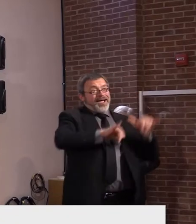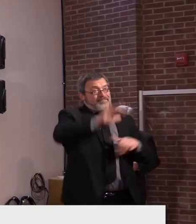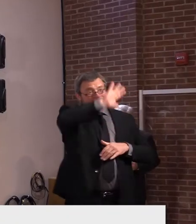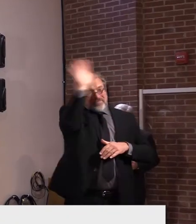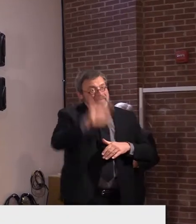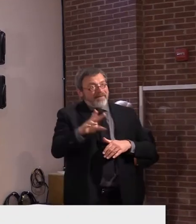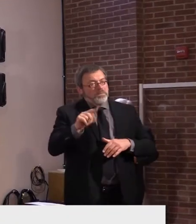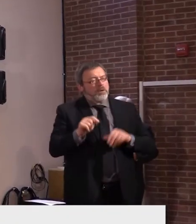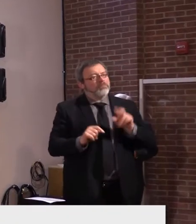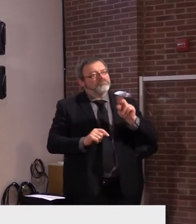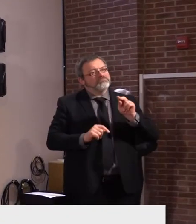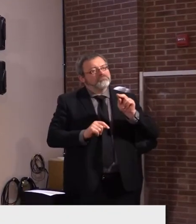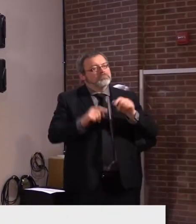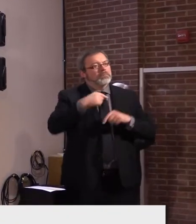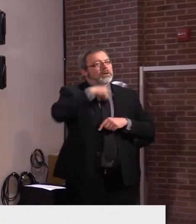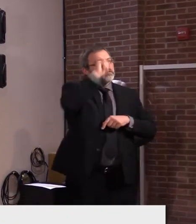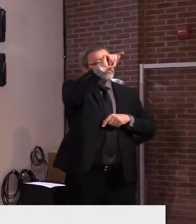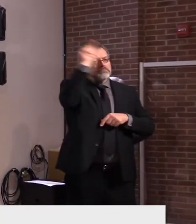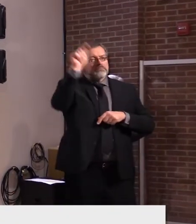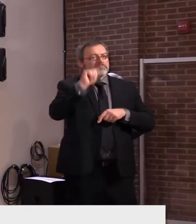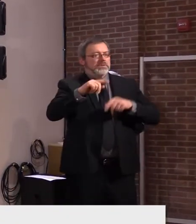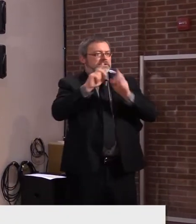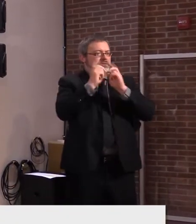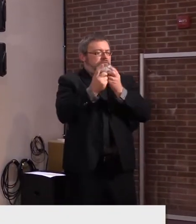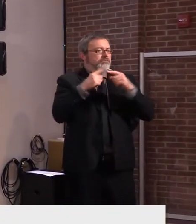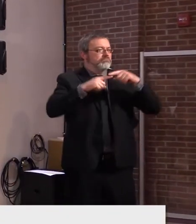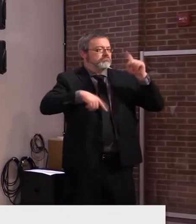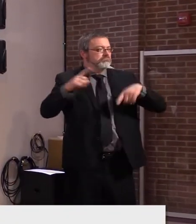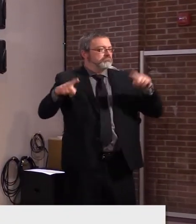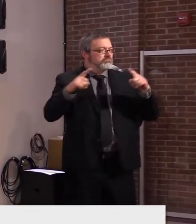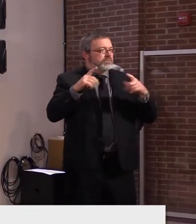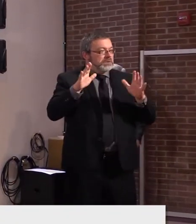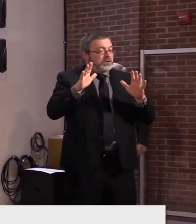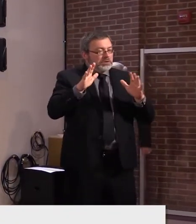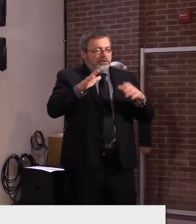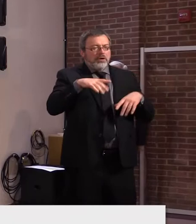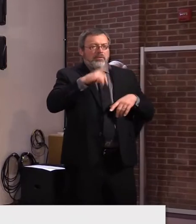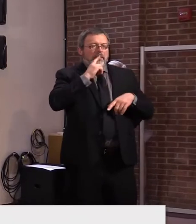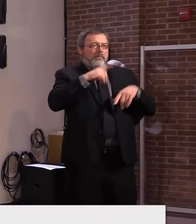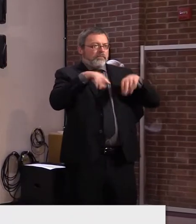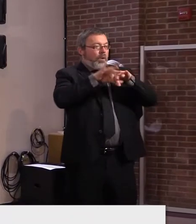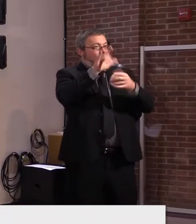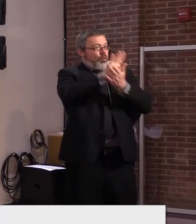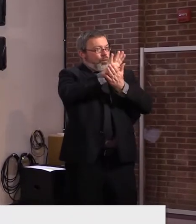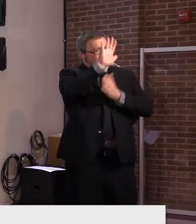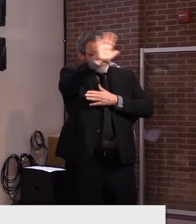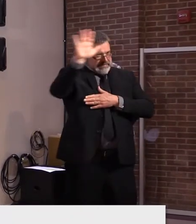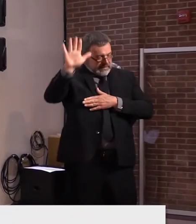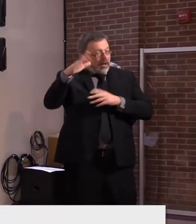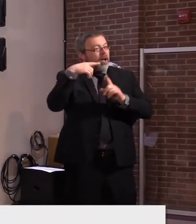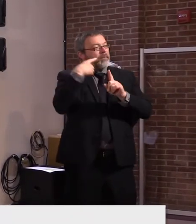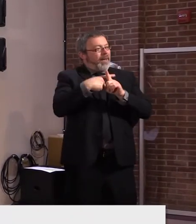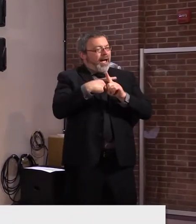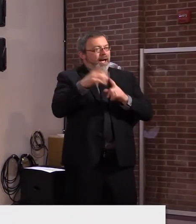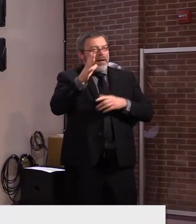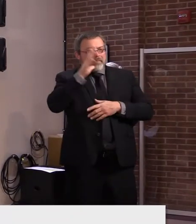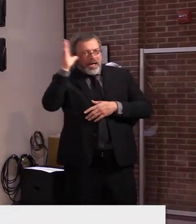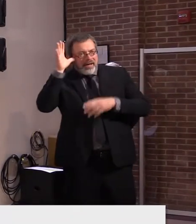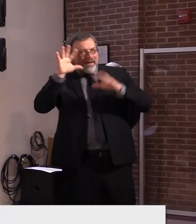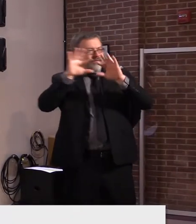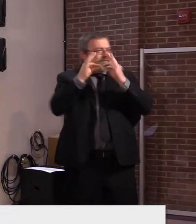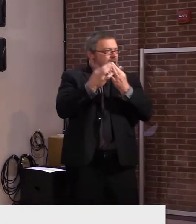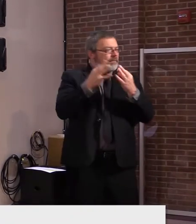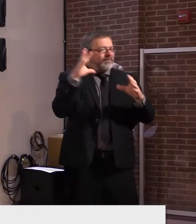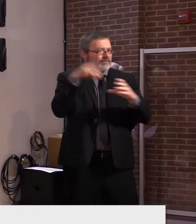our condition in our schools varies greatly, so parents and families should expect to hear directly from their schools on how these programs will exactly be rolled out locally.